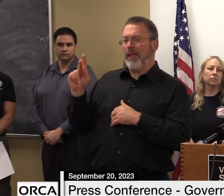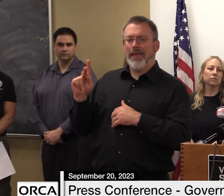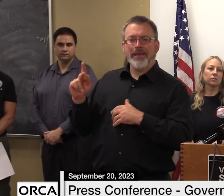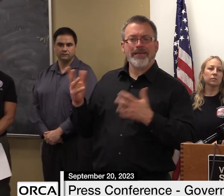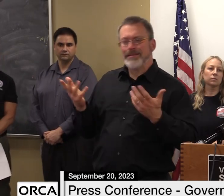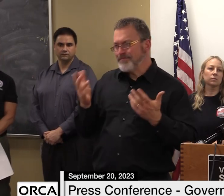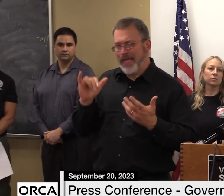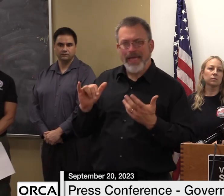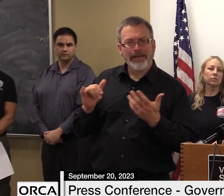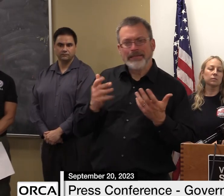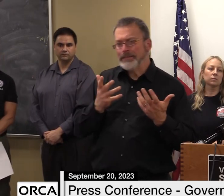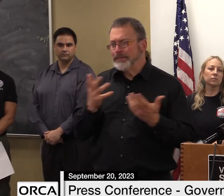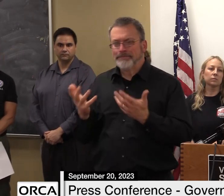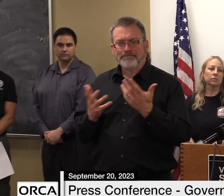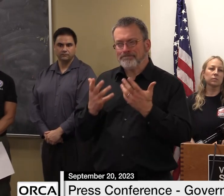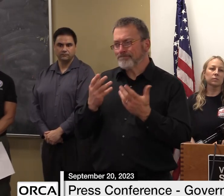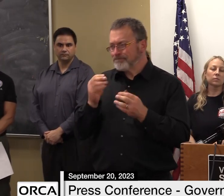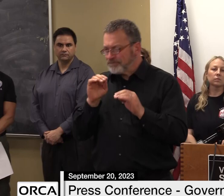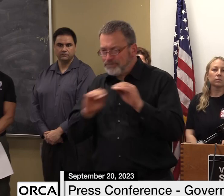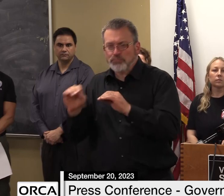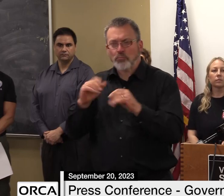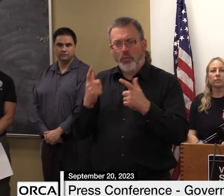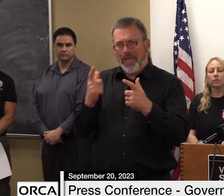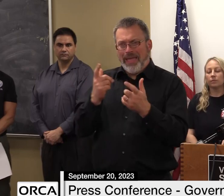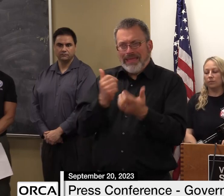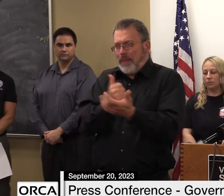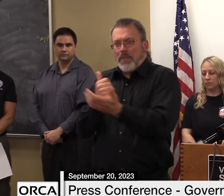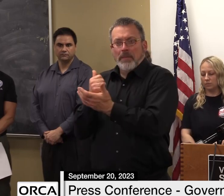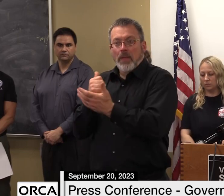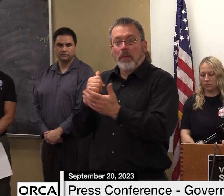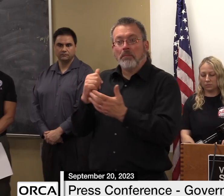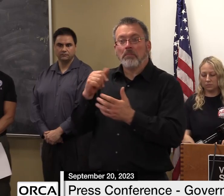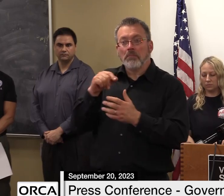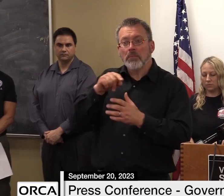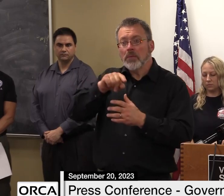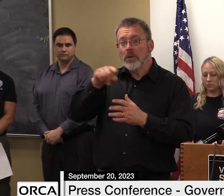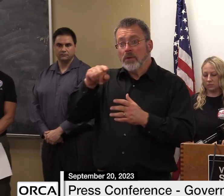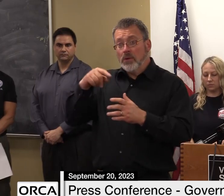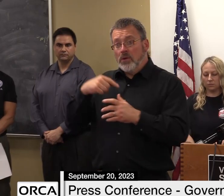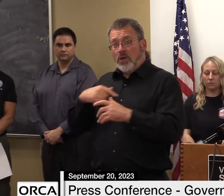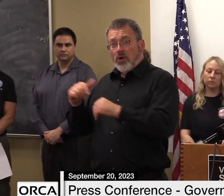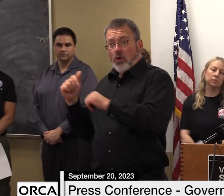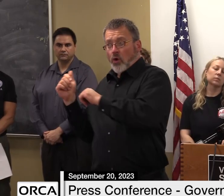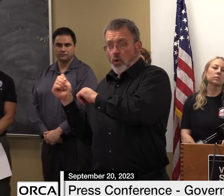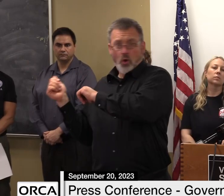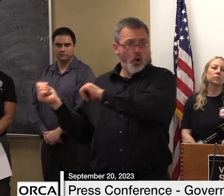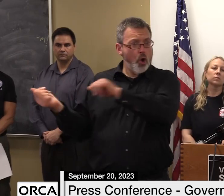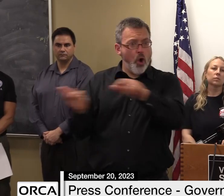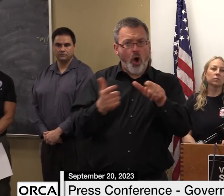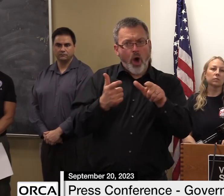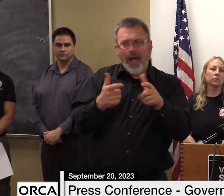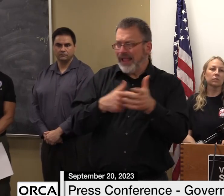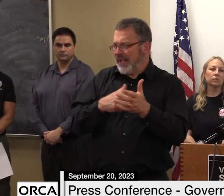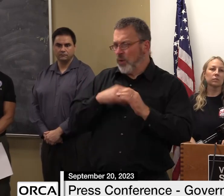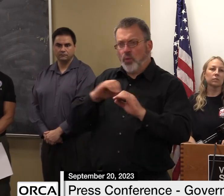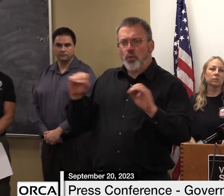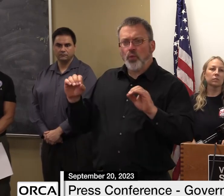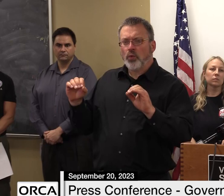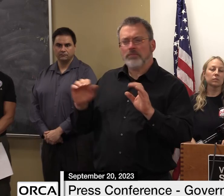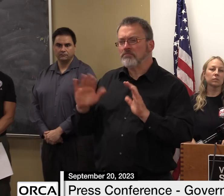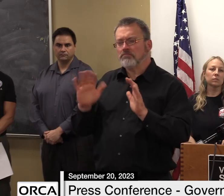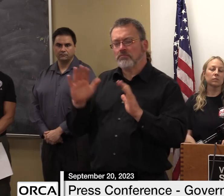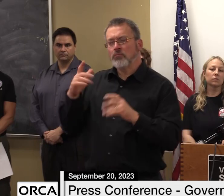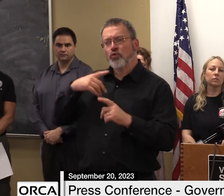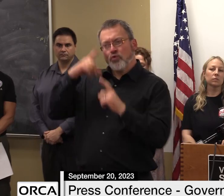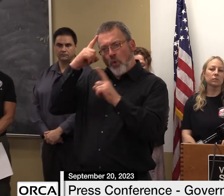know the extent of the unmet need. And so we put the cap in intentionally so that we could get through the first